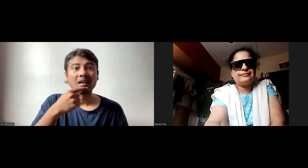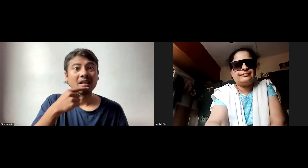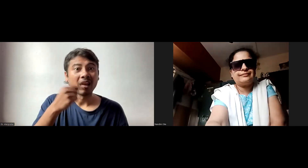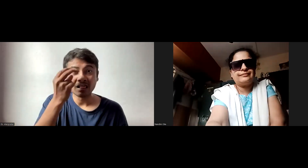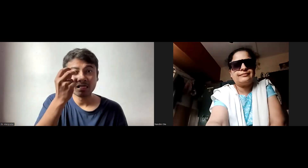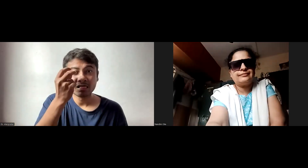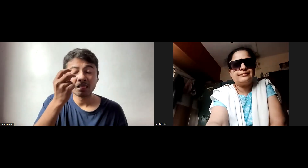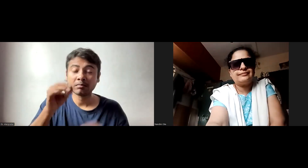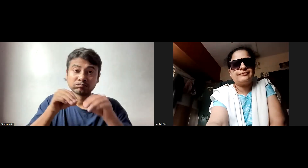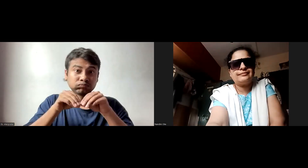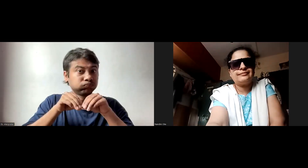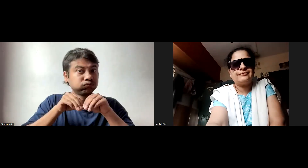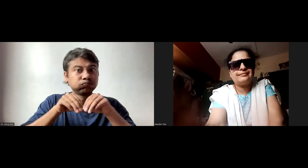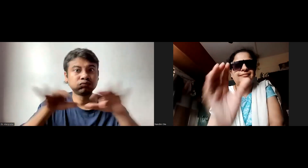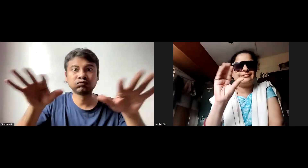much, and